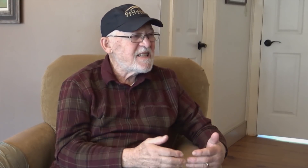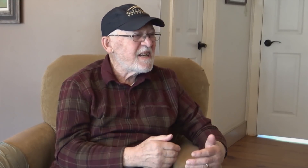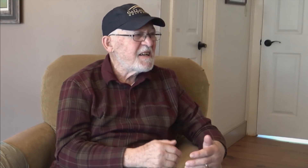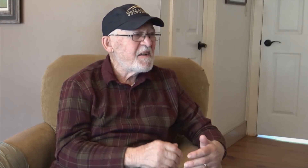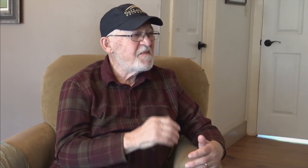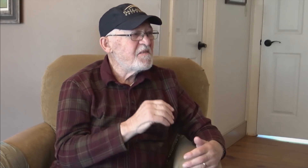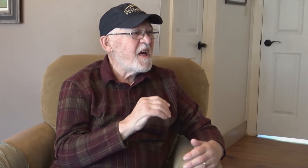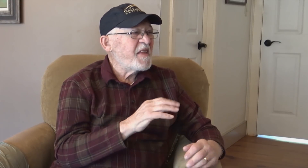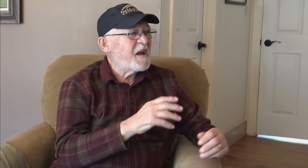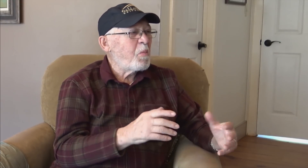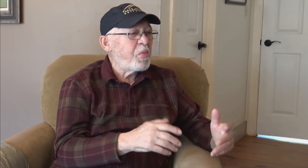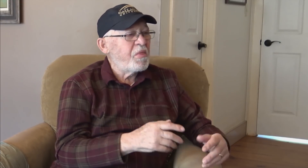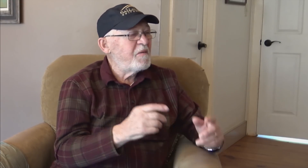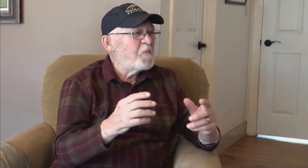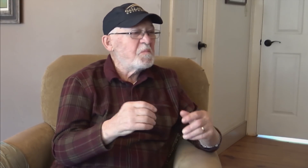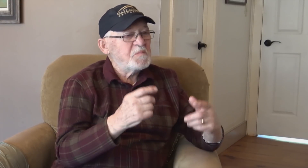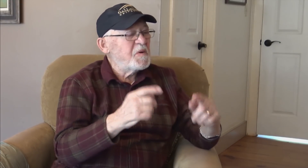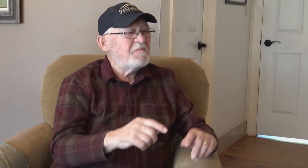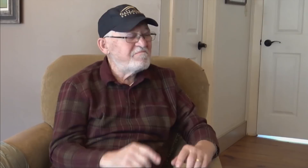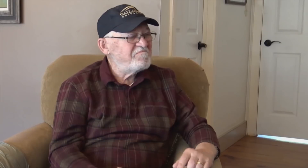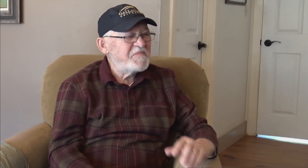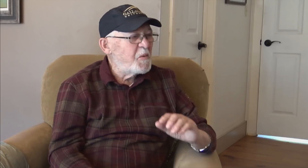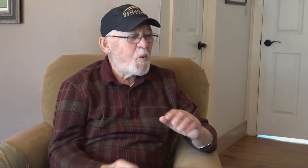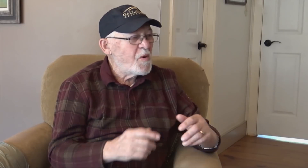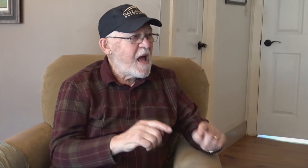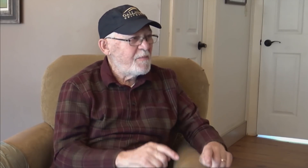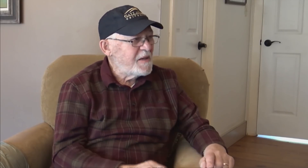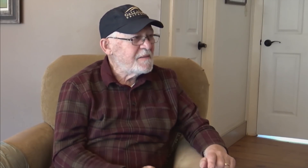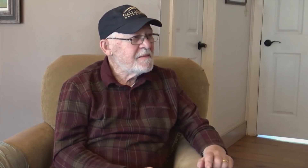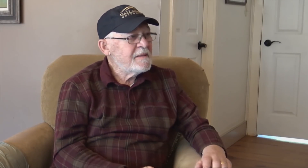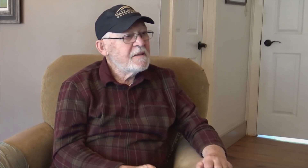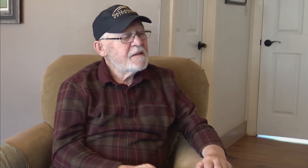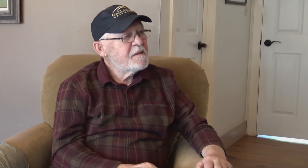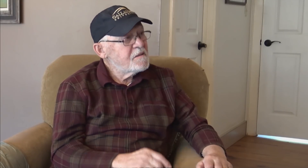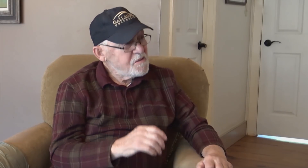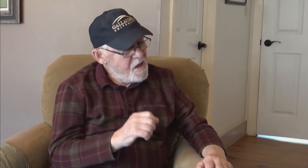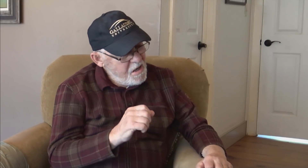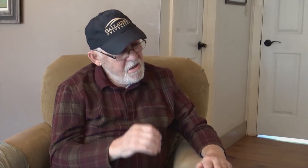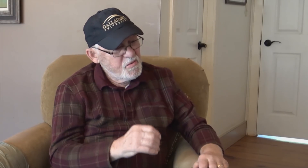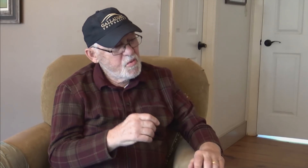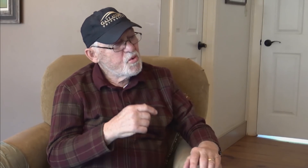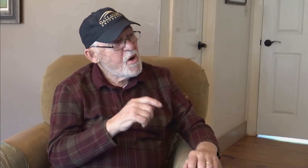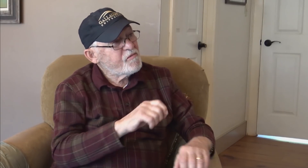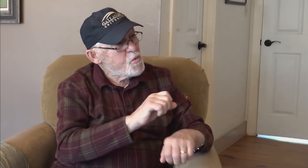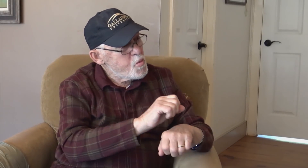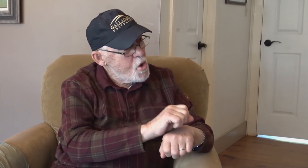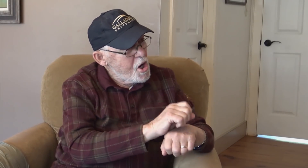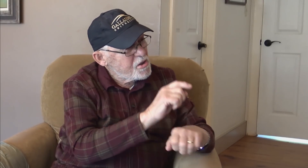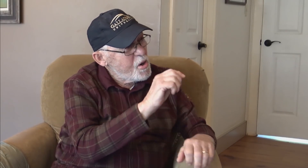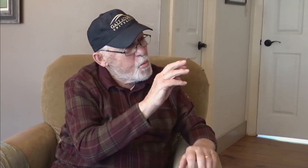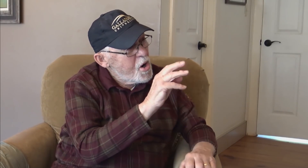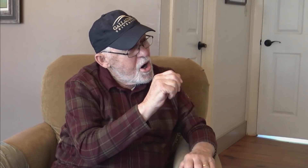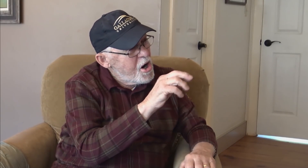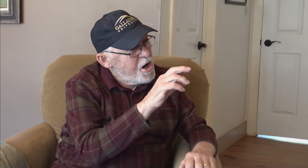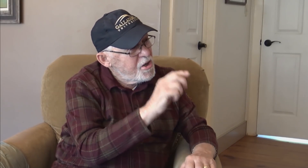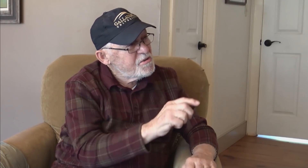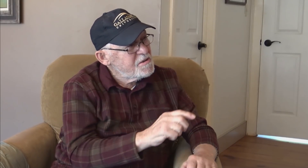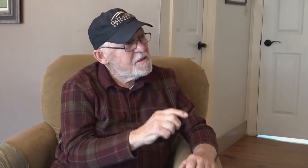Of course we know that it's not easy and change won't happen overnight. You have to